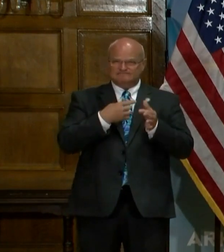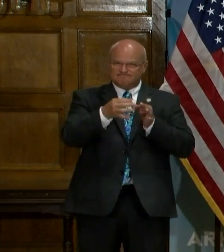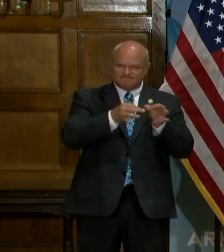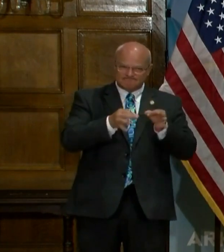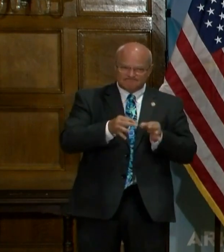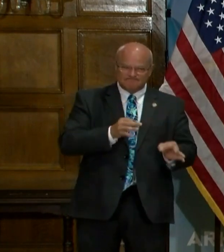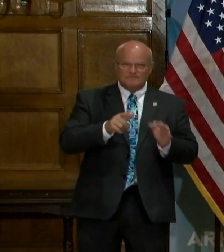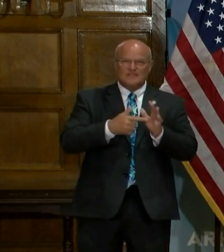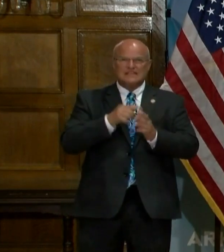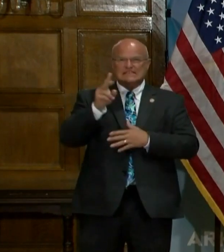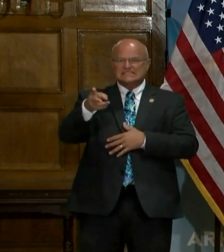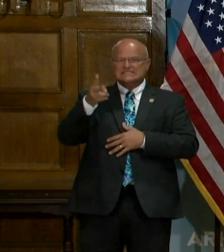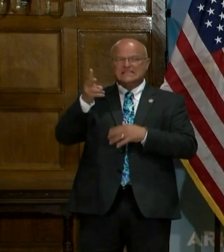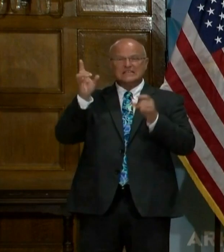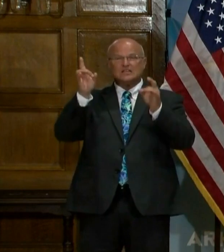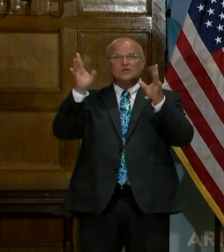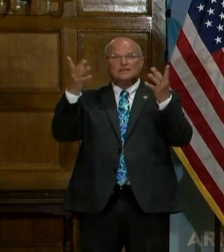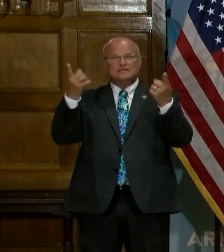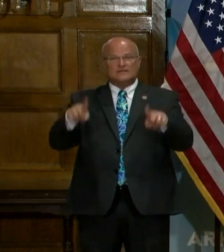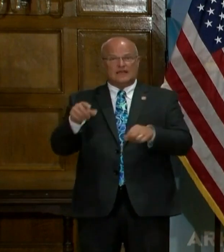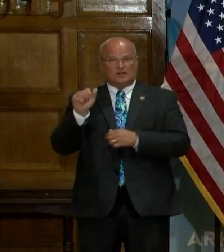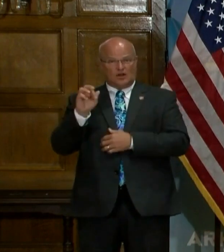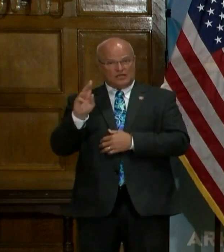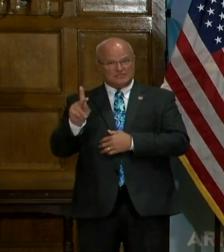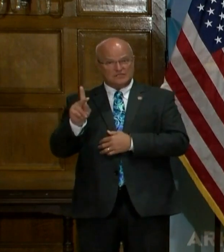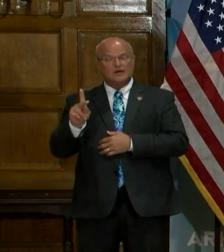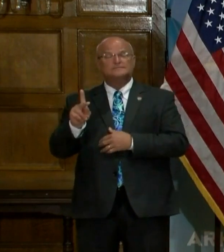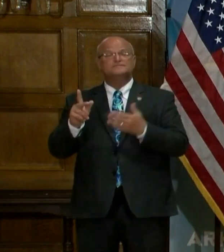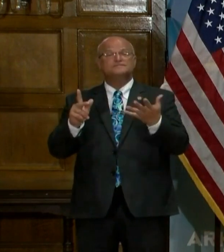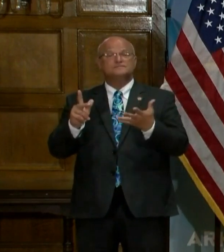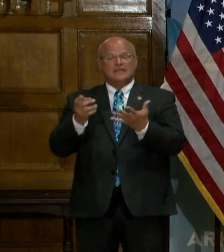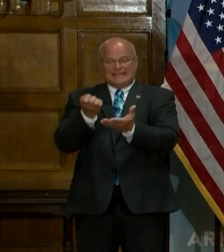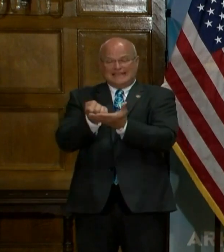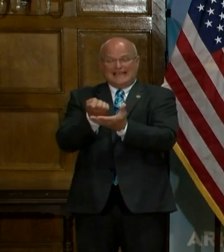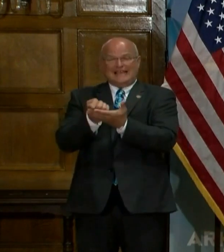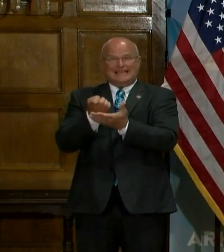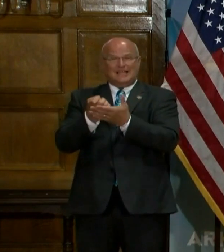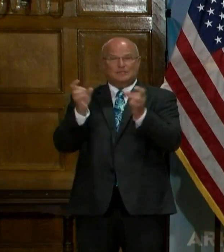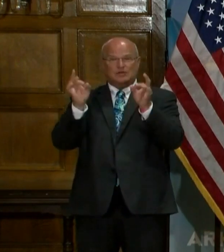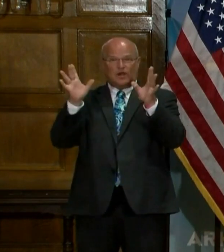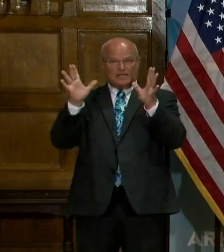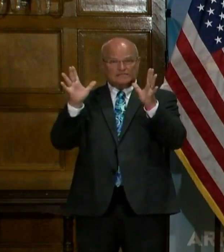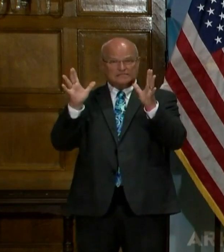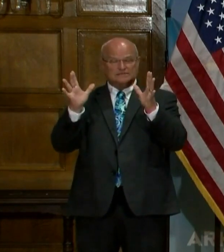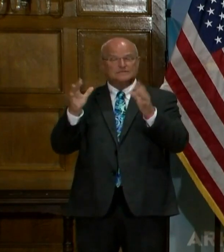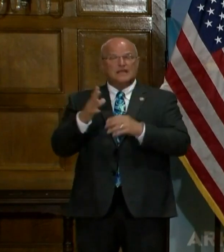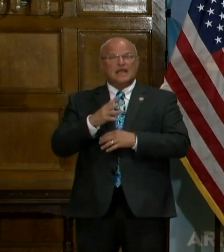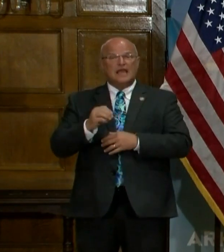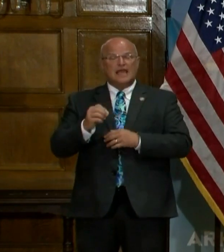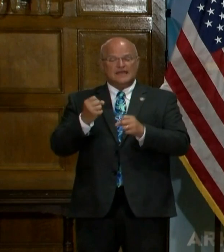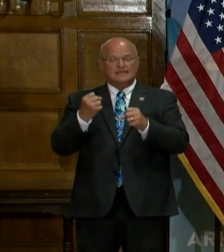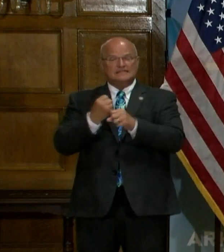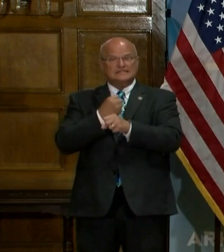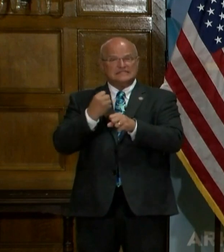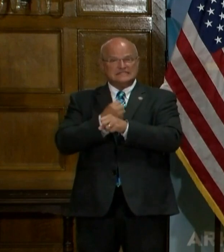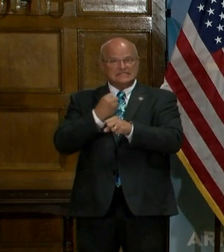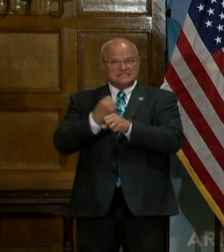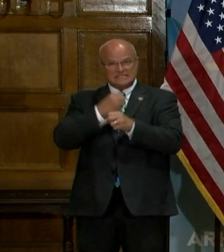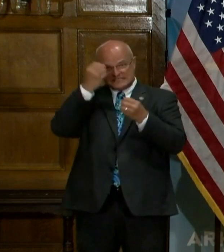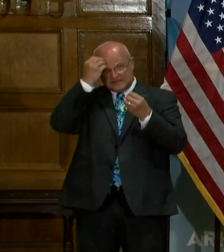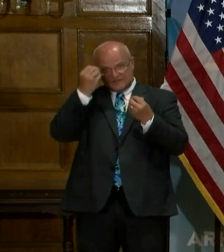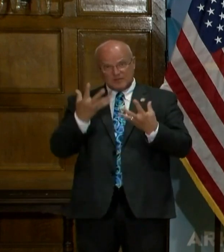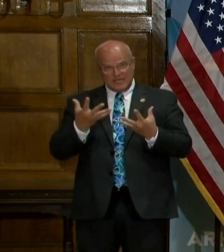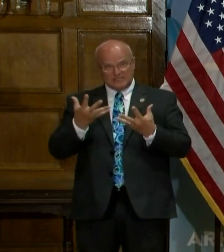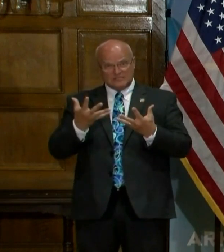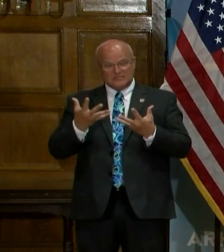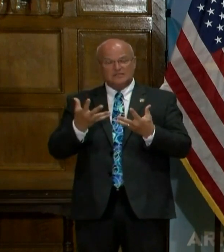described, the second crisis that we've had in Arkansas, and that is the economic crisis. And the statistics, the information was